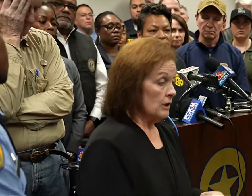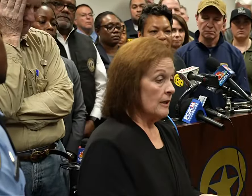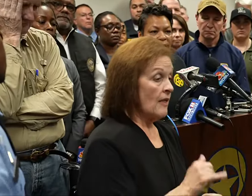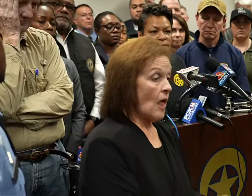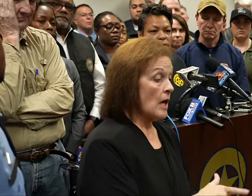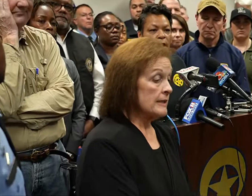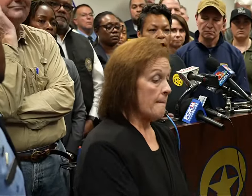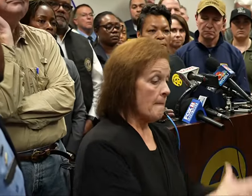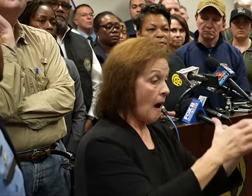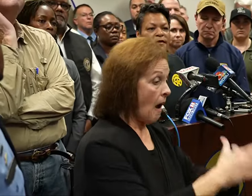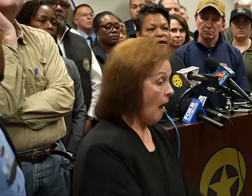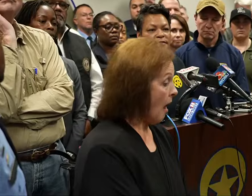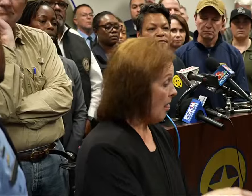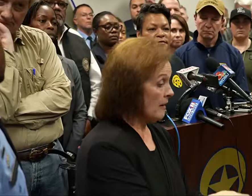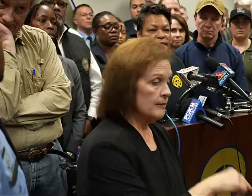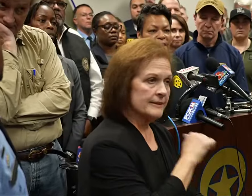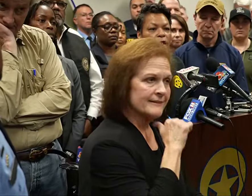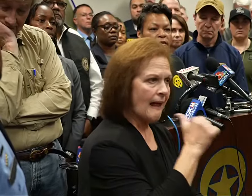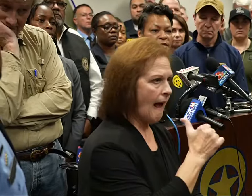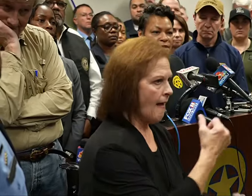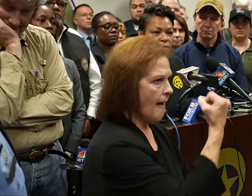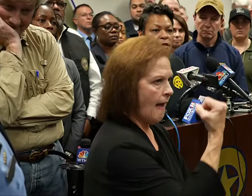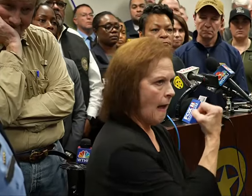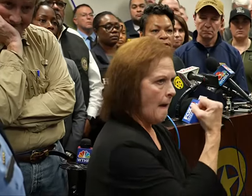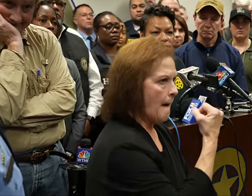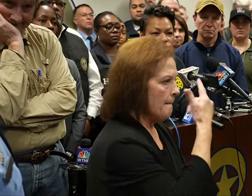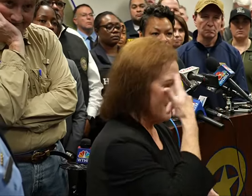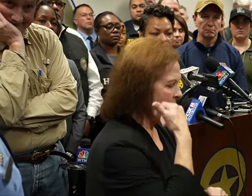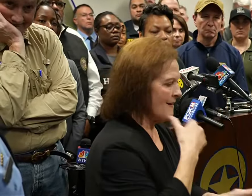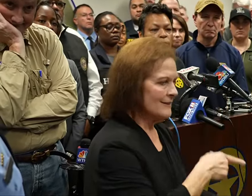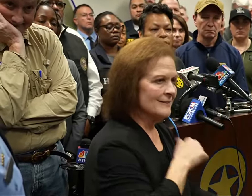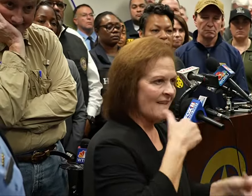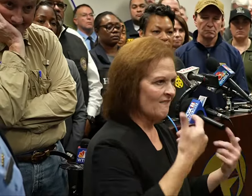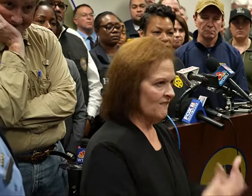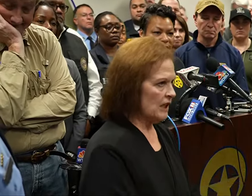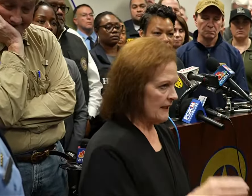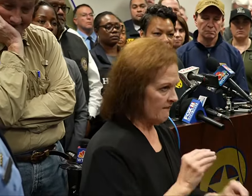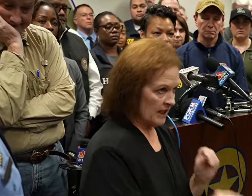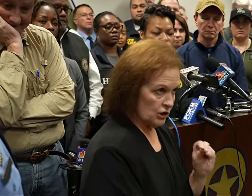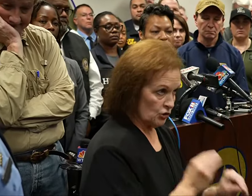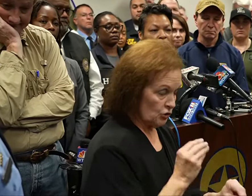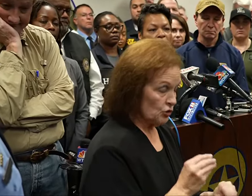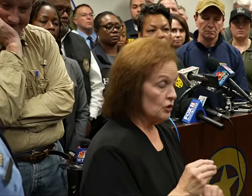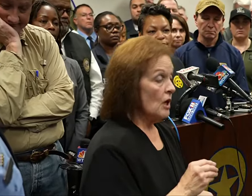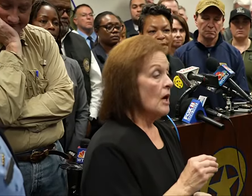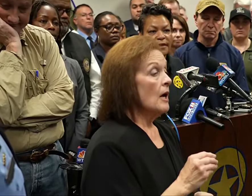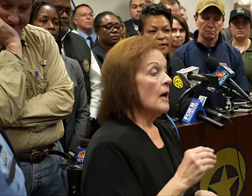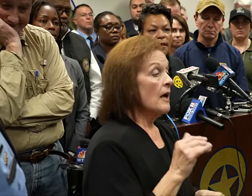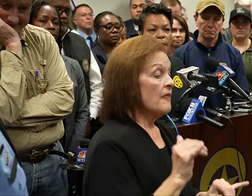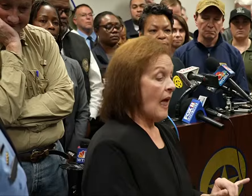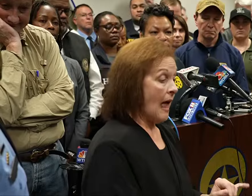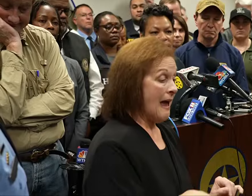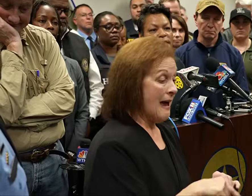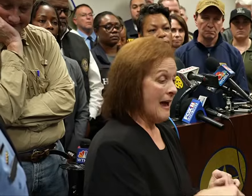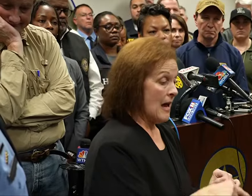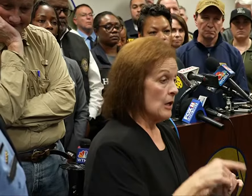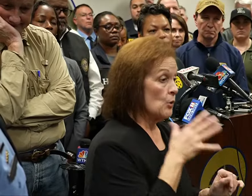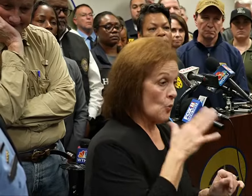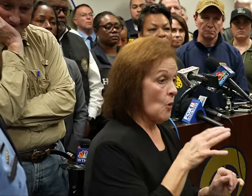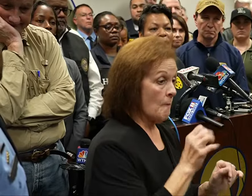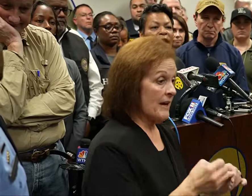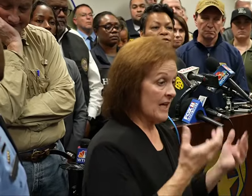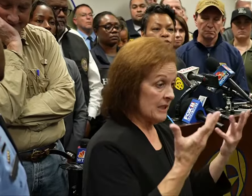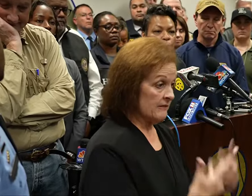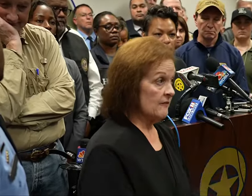Bollards were not up because they are near completion, with the expectation of being completed, of